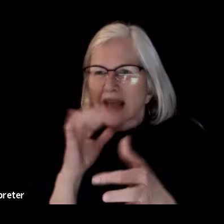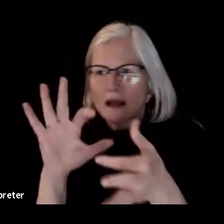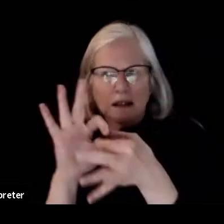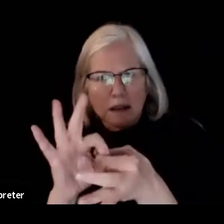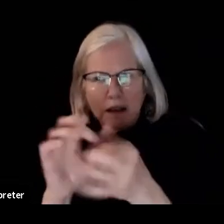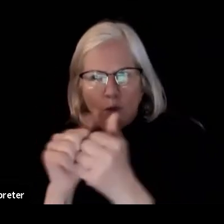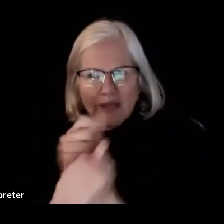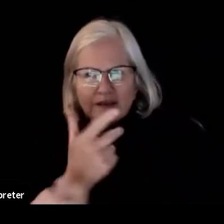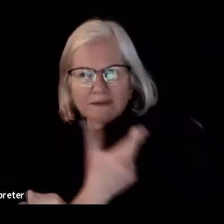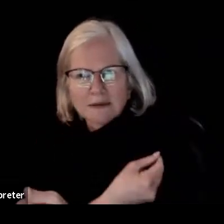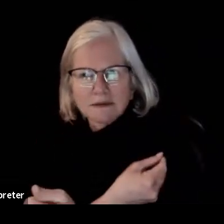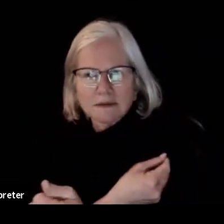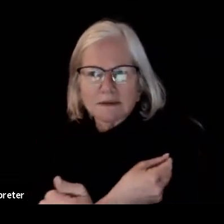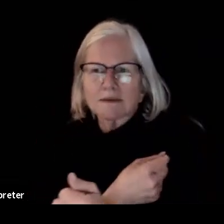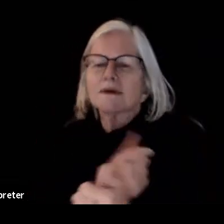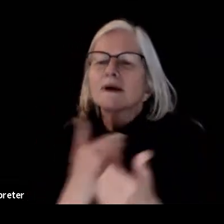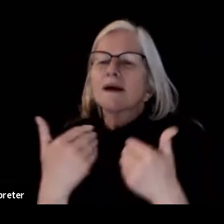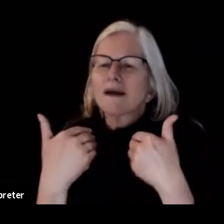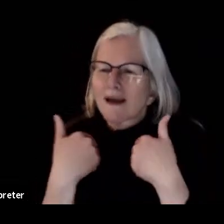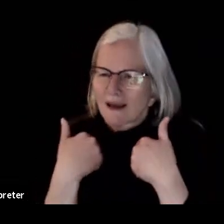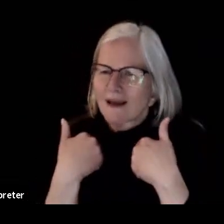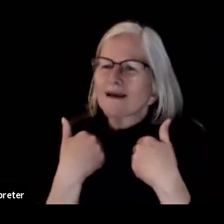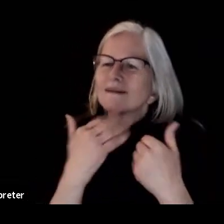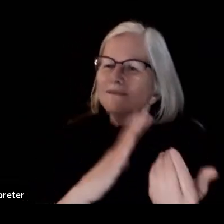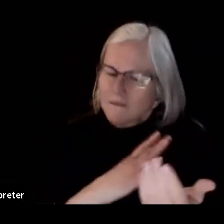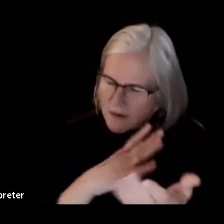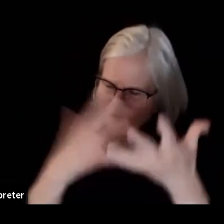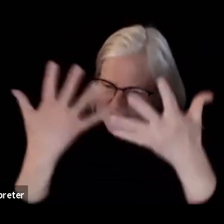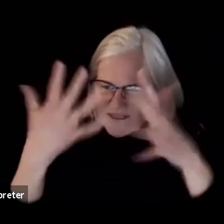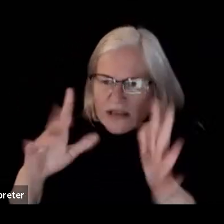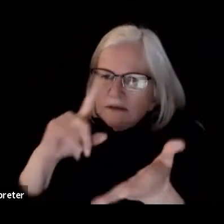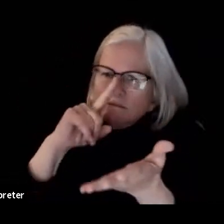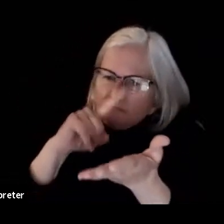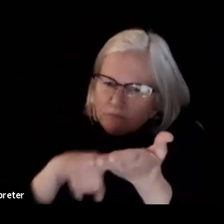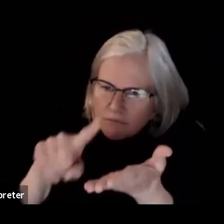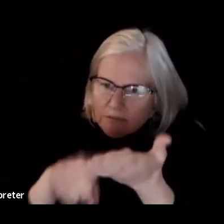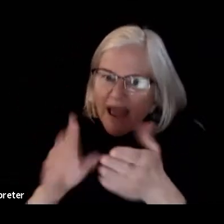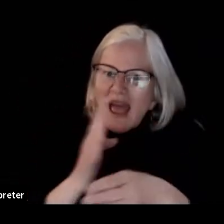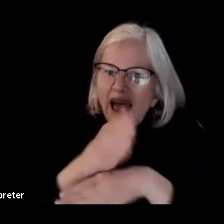there are formal evaluations that will also be happening.